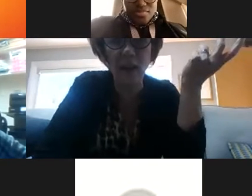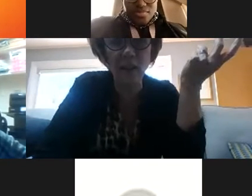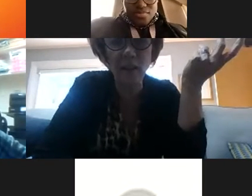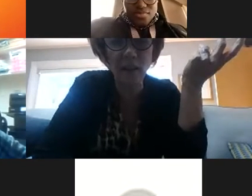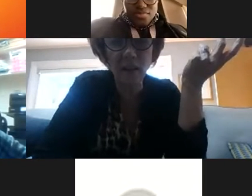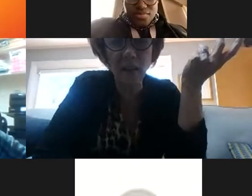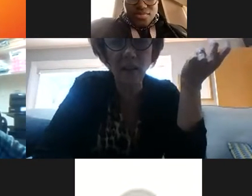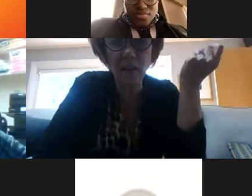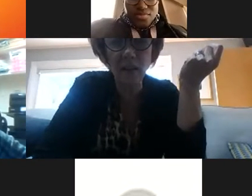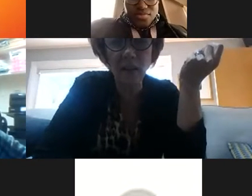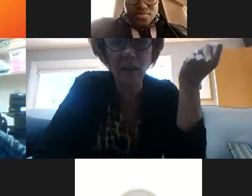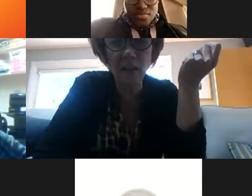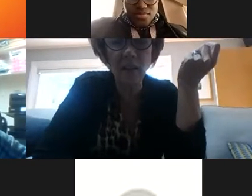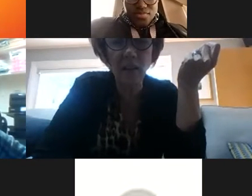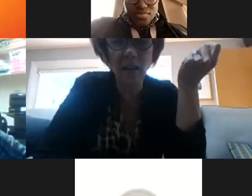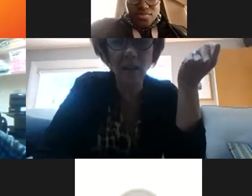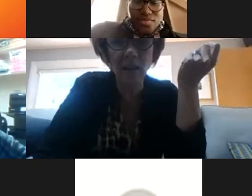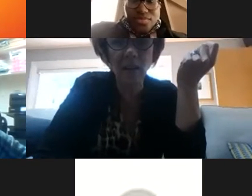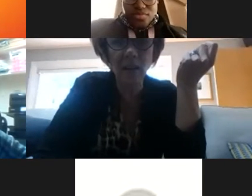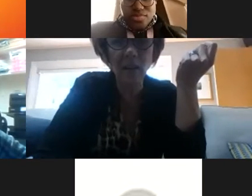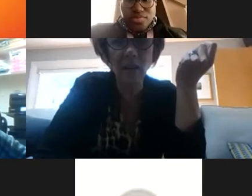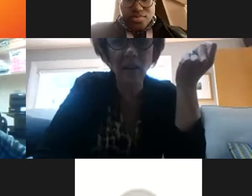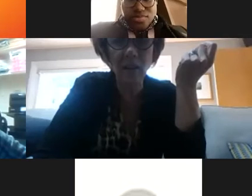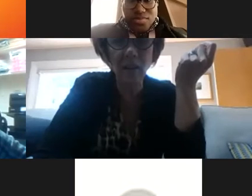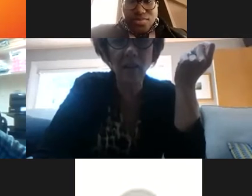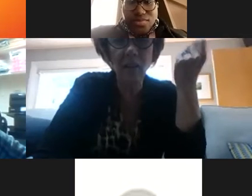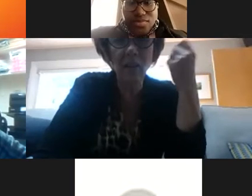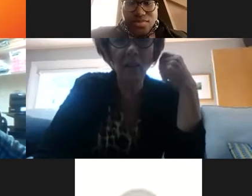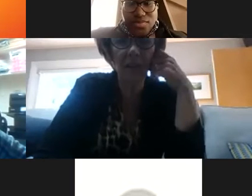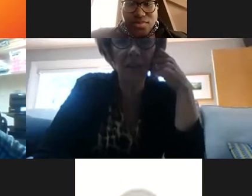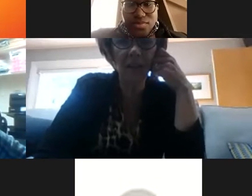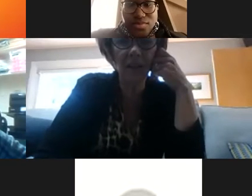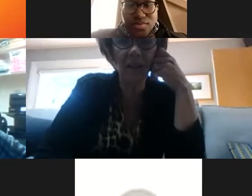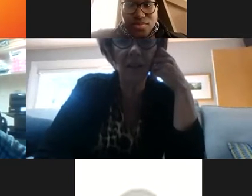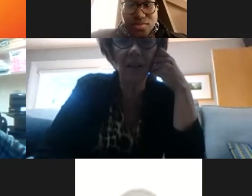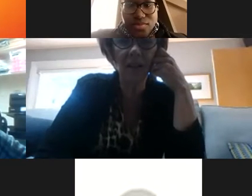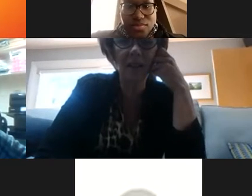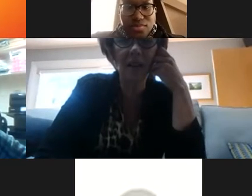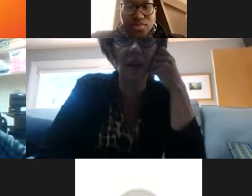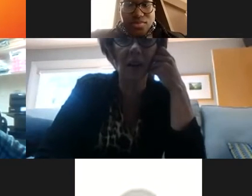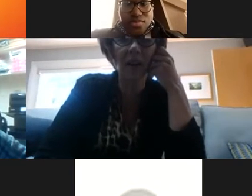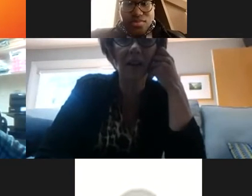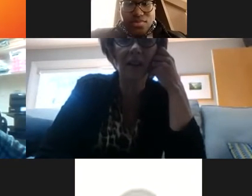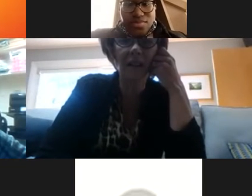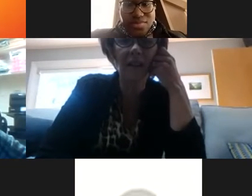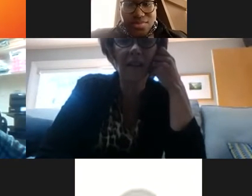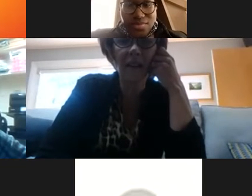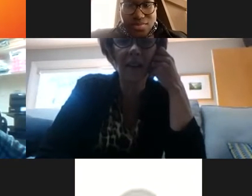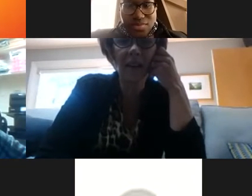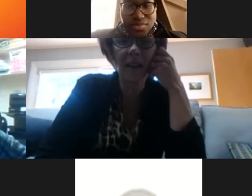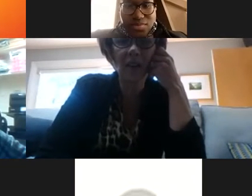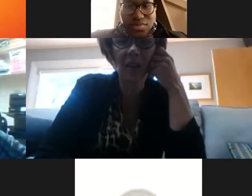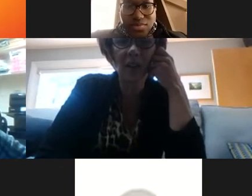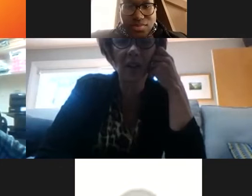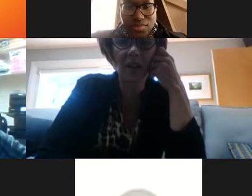Red. Okay, so I'm going to spell red, and if I don't know red, we're going to do syllables. So Okay. I might just go